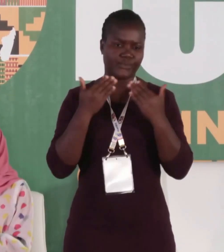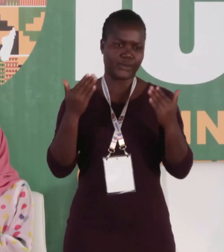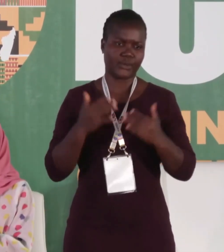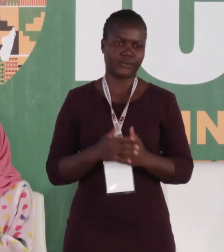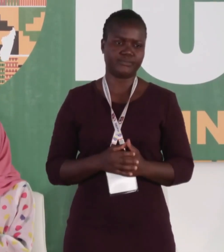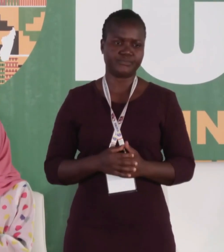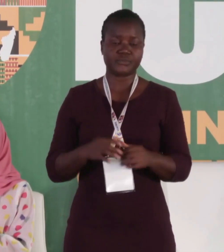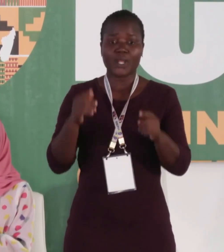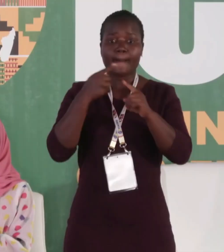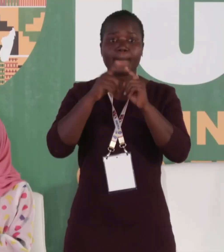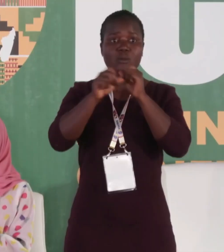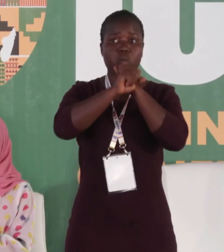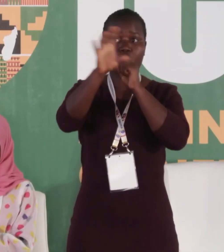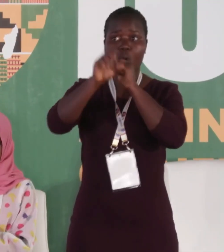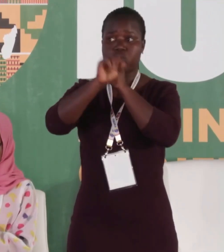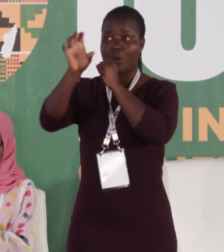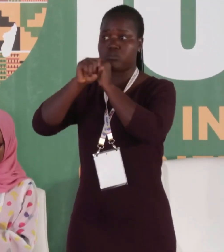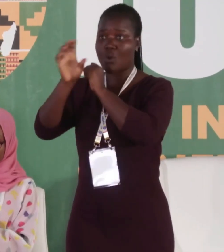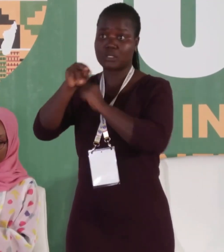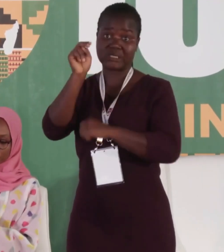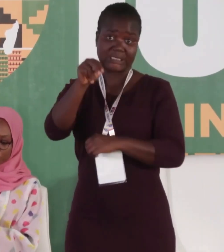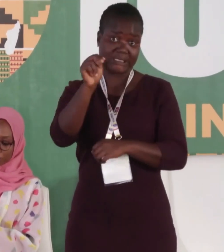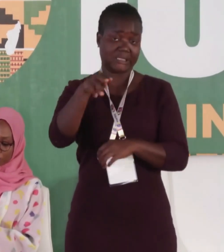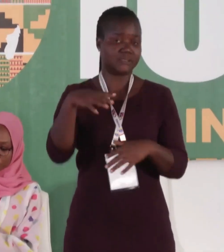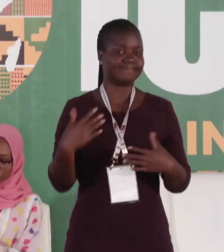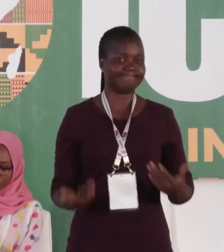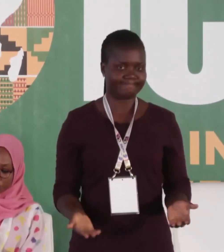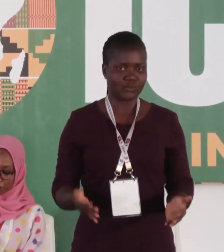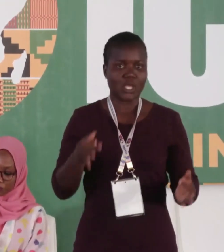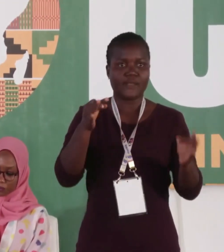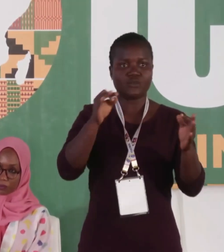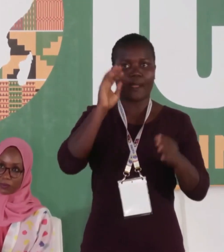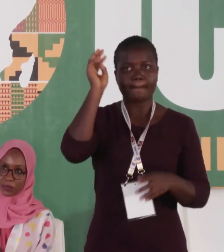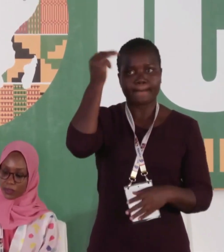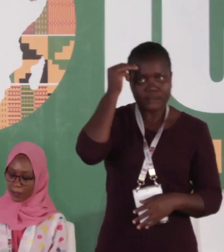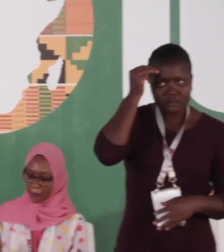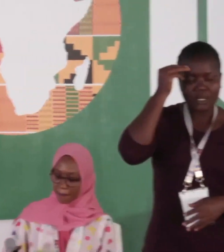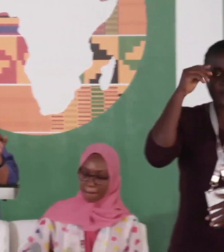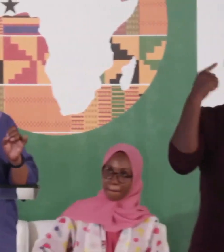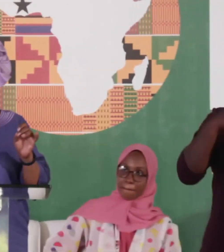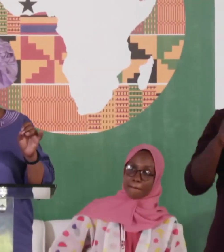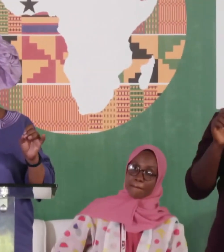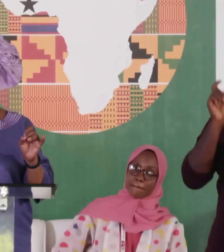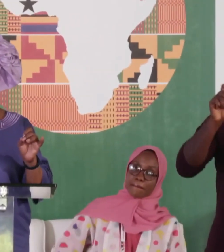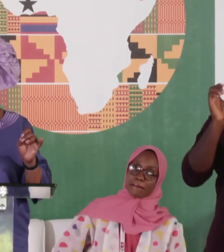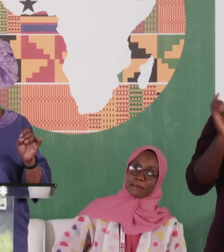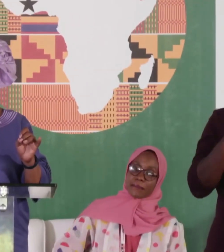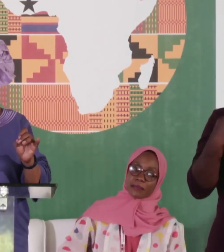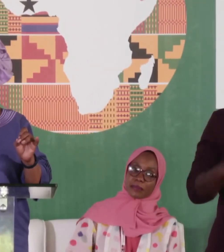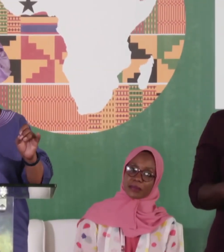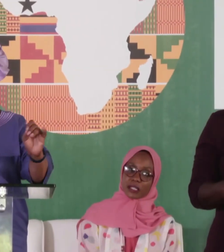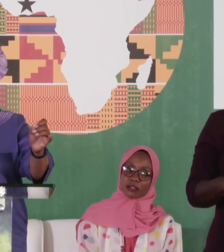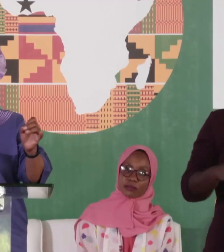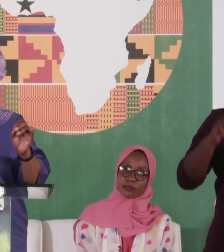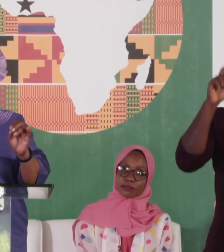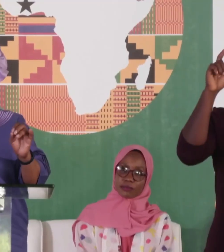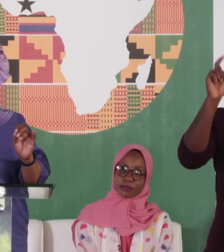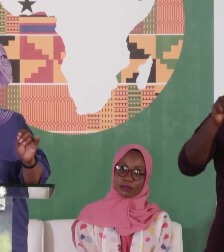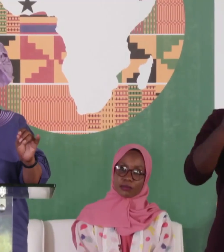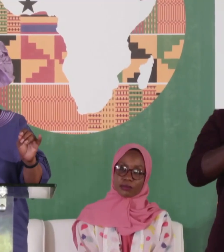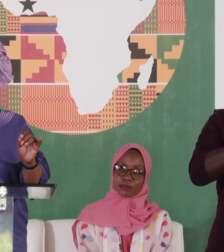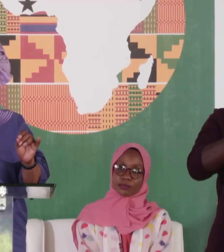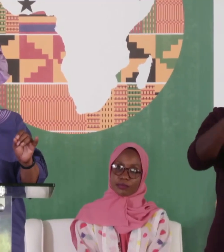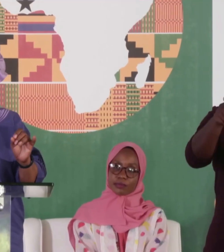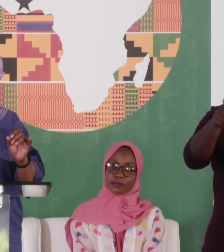the advocate in me, having been a minister in paying community healthcare workers as early as